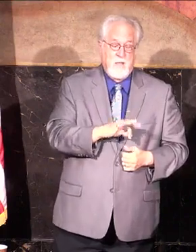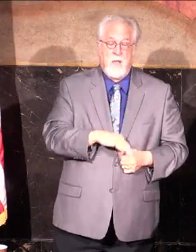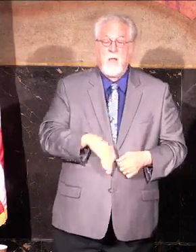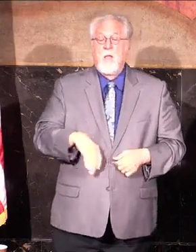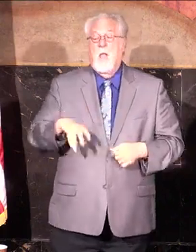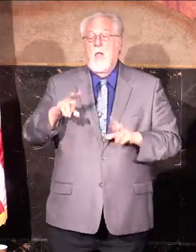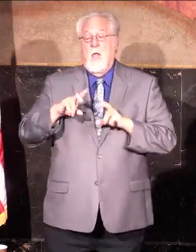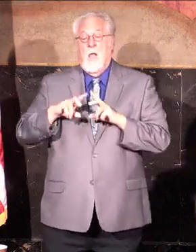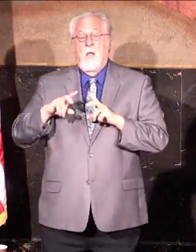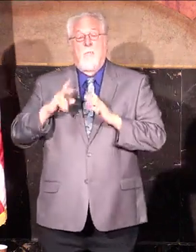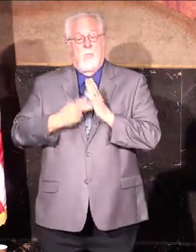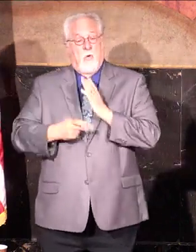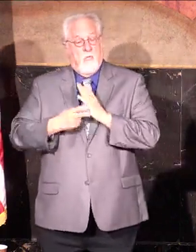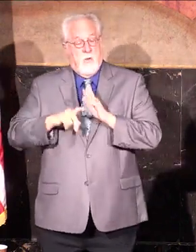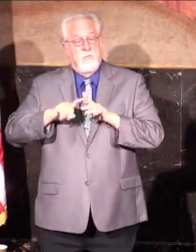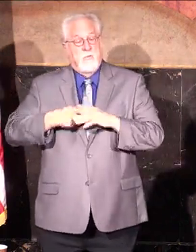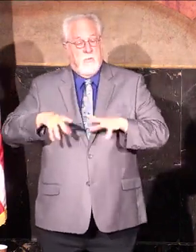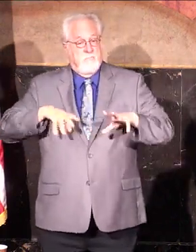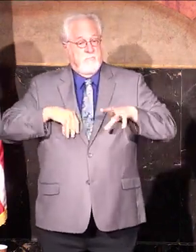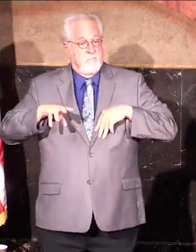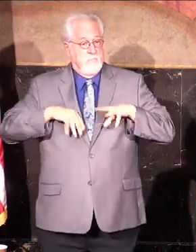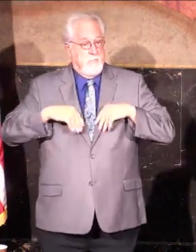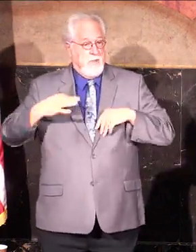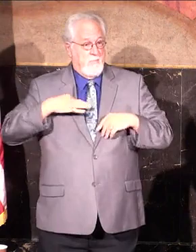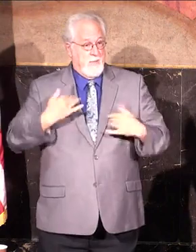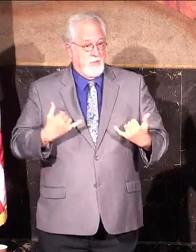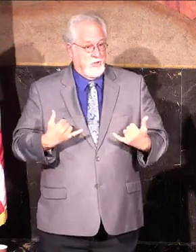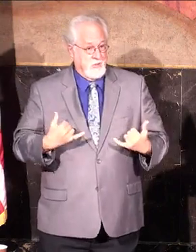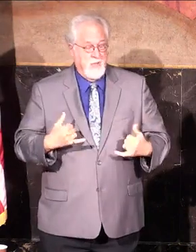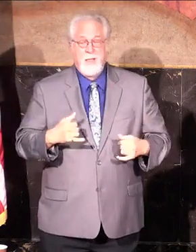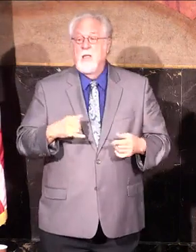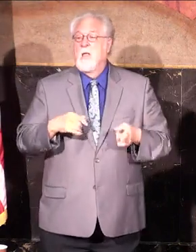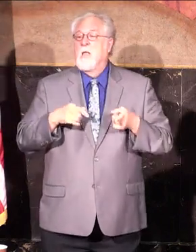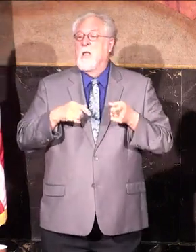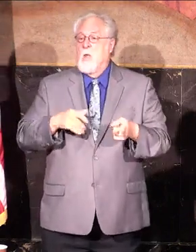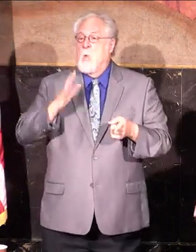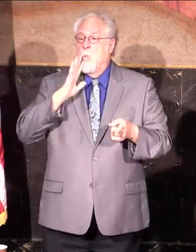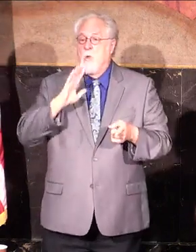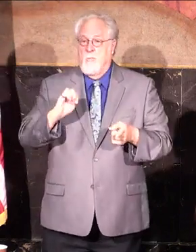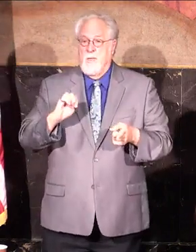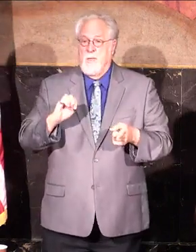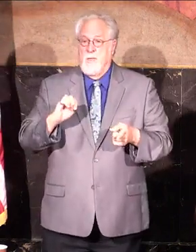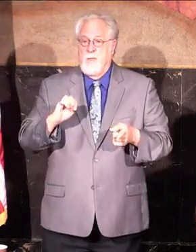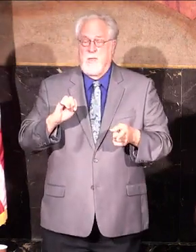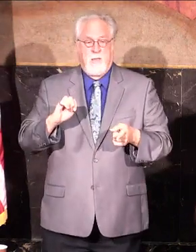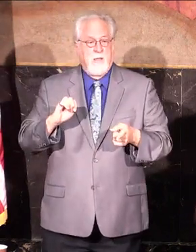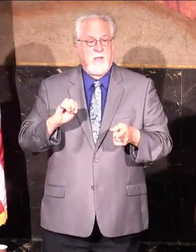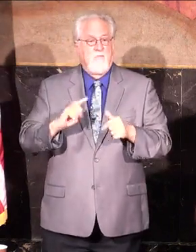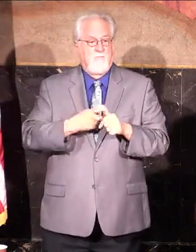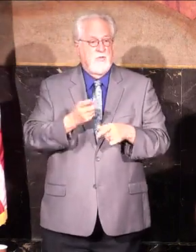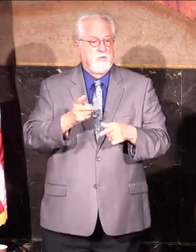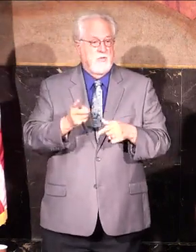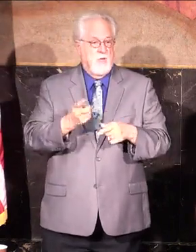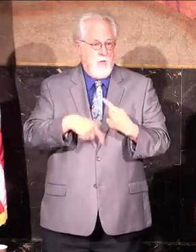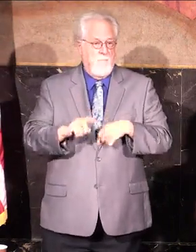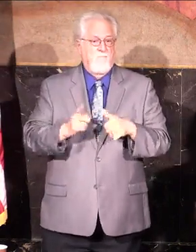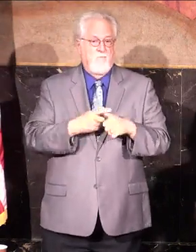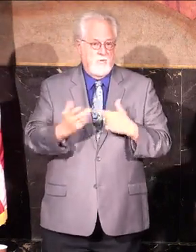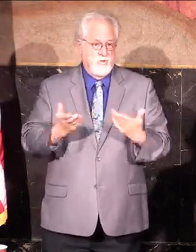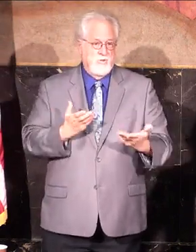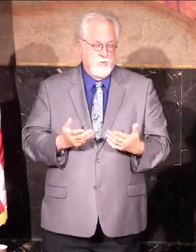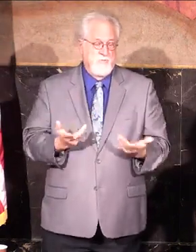program is available to start taking applications today. This too will be administered on a first-come, first-served